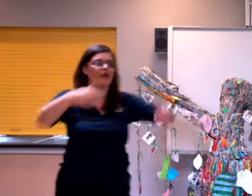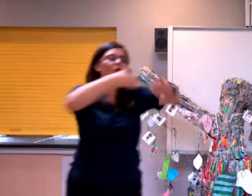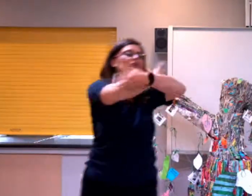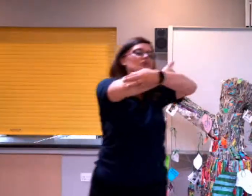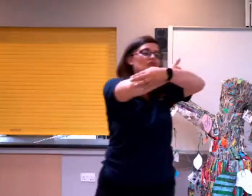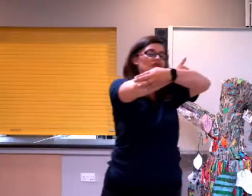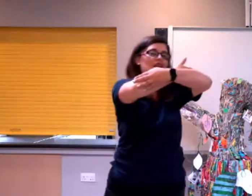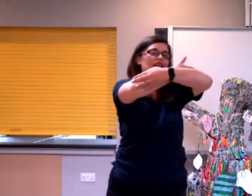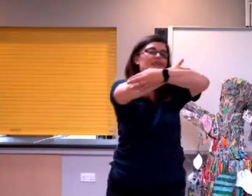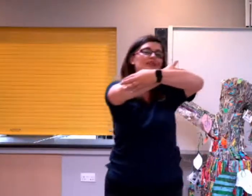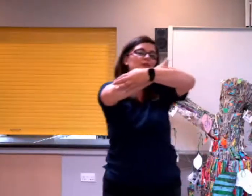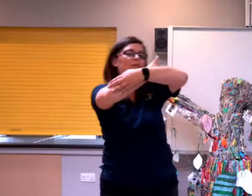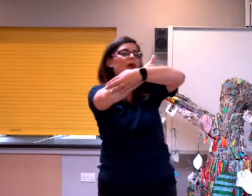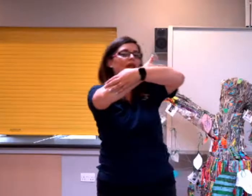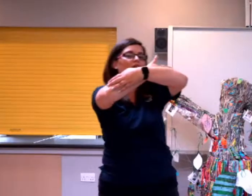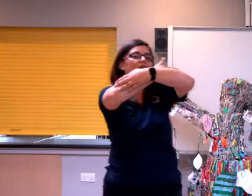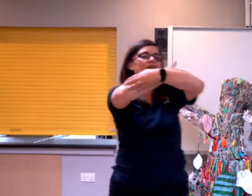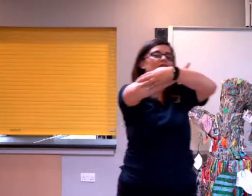holding onto your tree and having the woodpecker